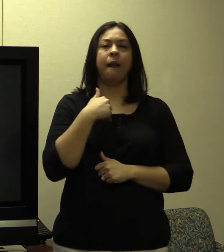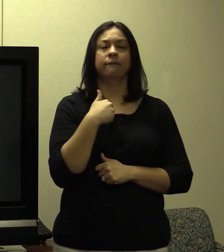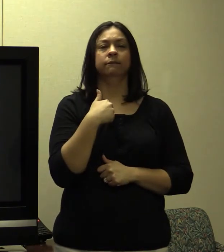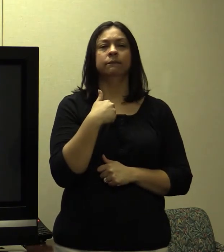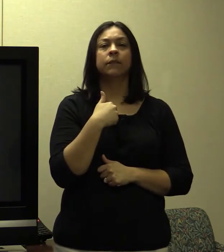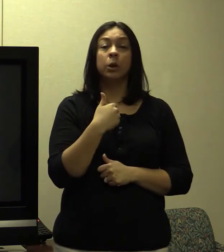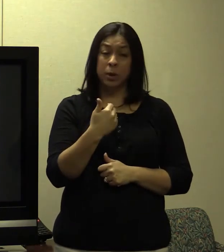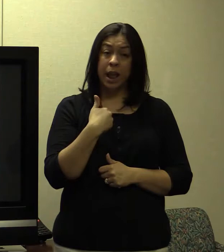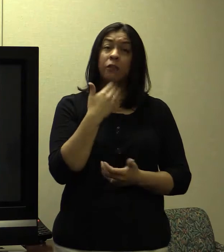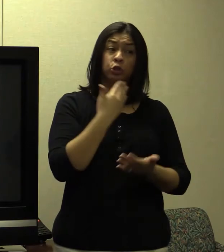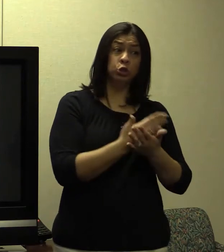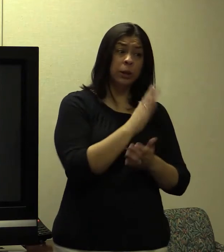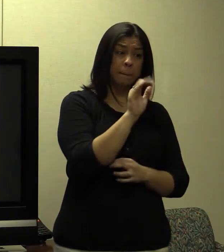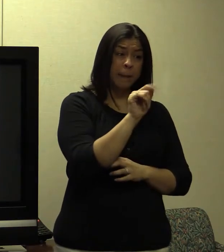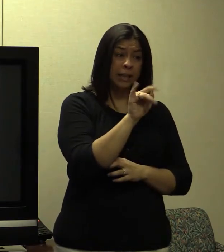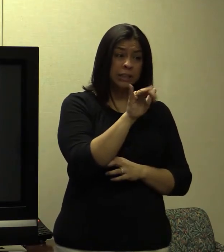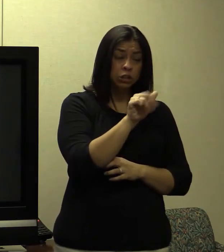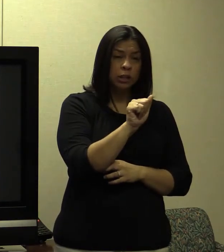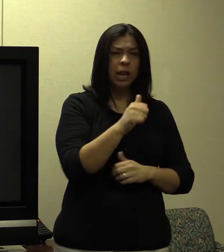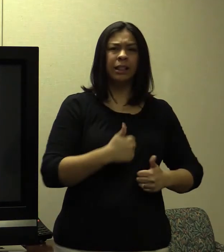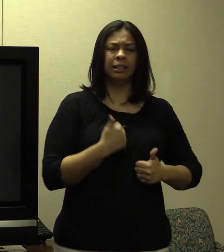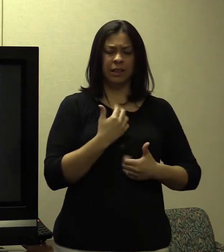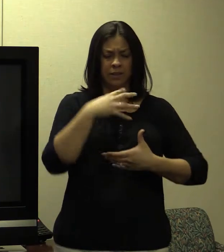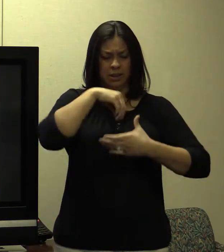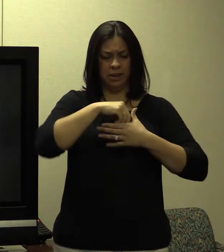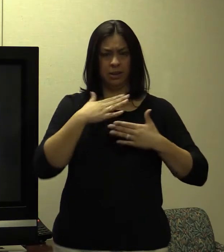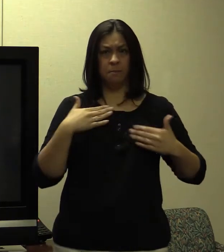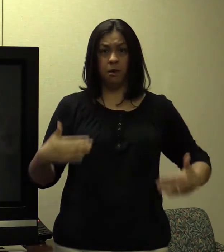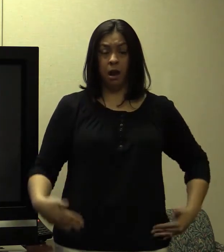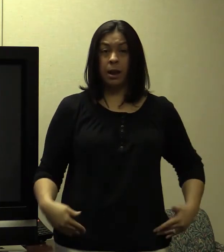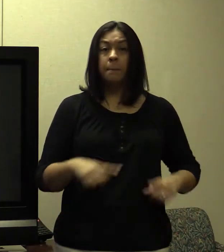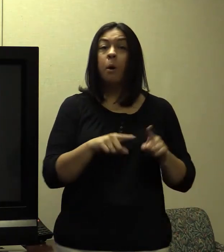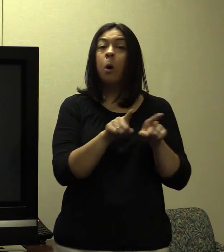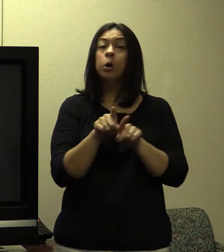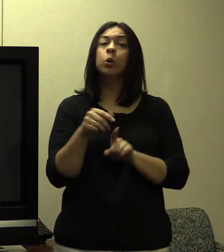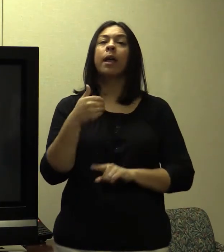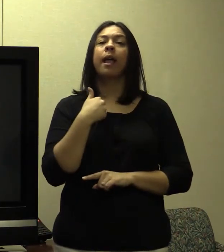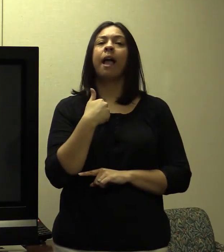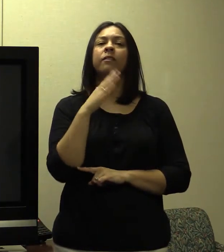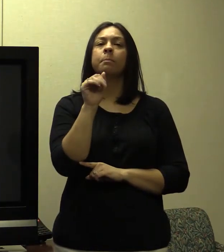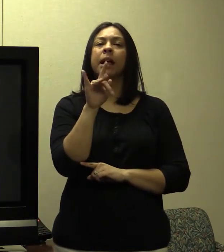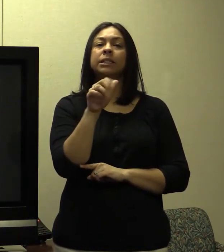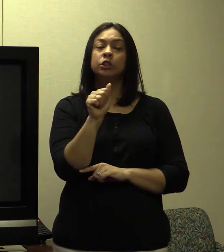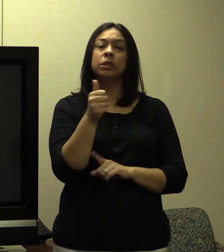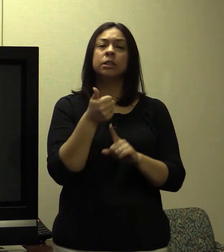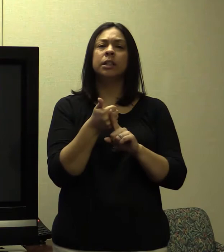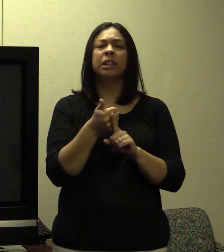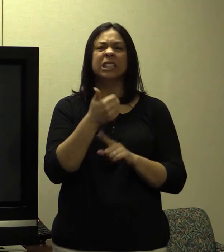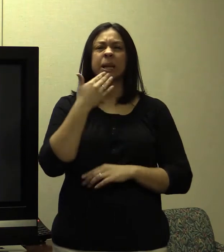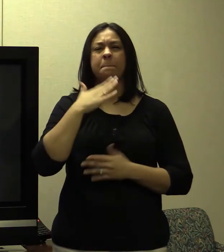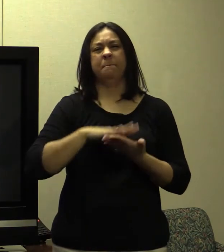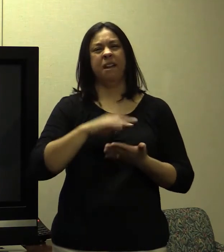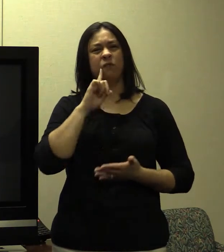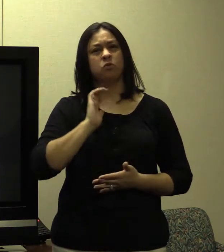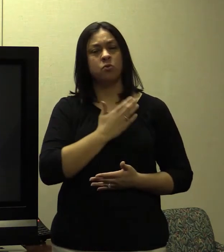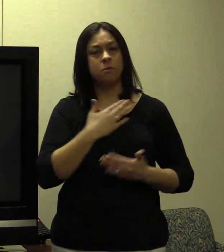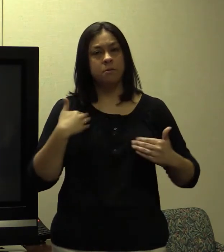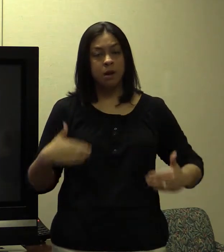good bacteria that lives within our bodies, but we also have bacteria that is bad for our bodies. And